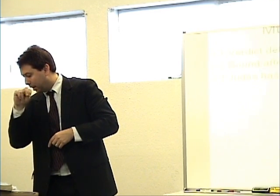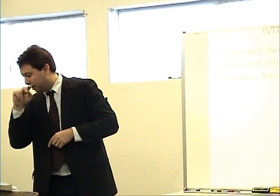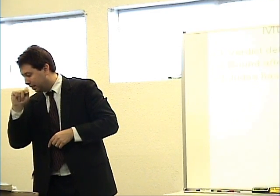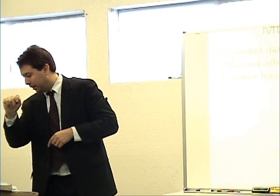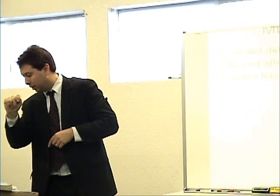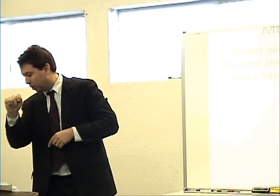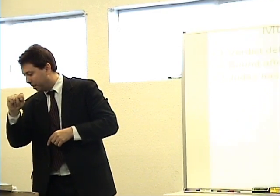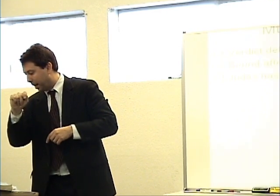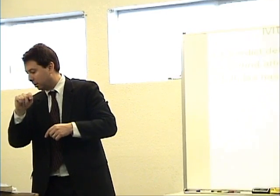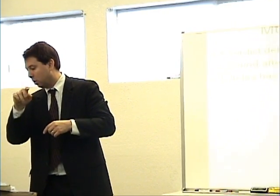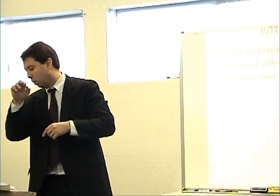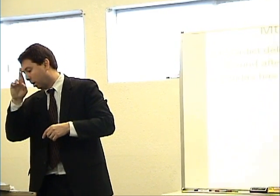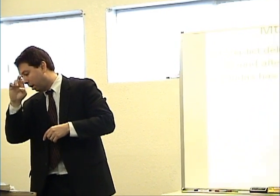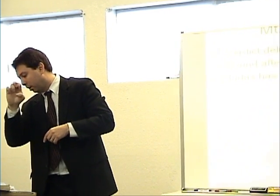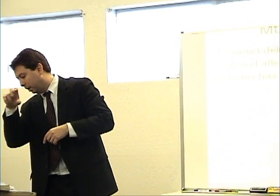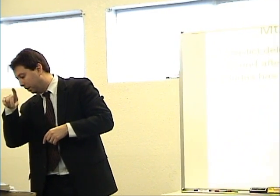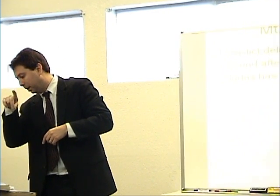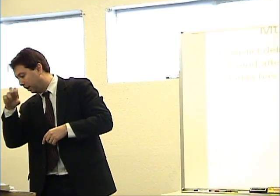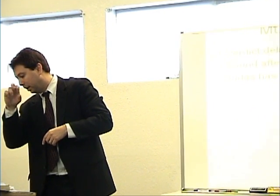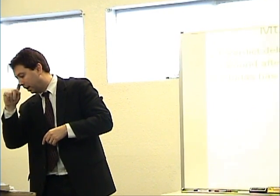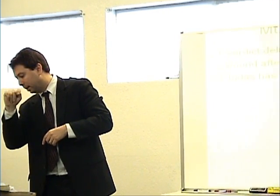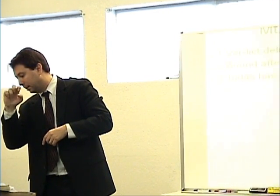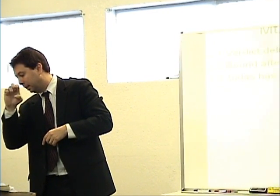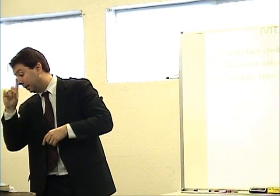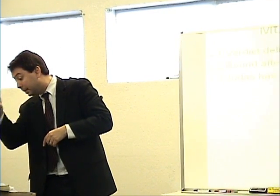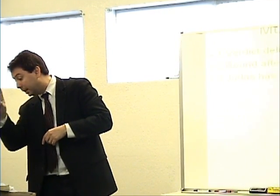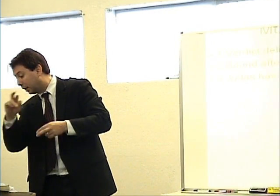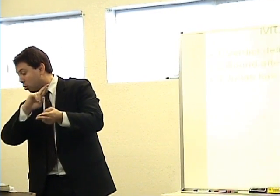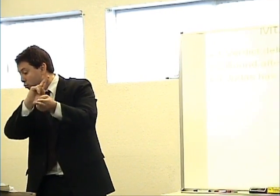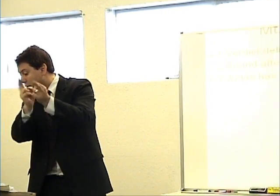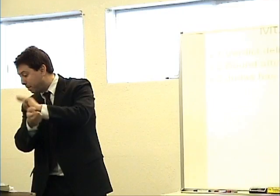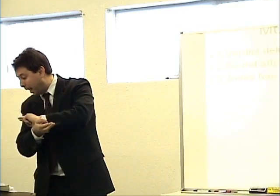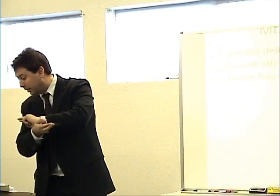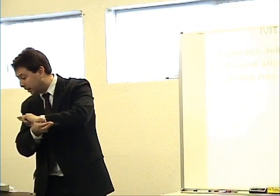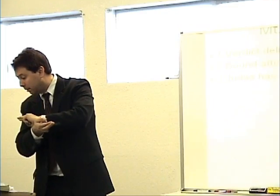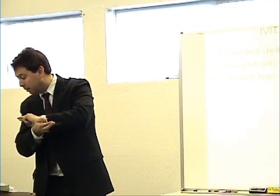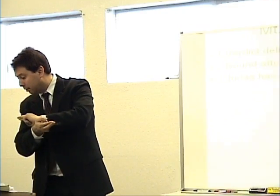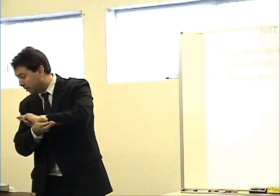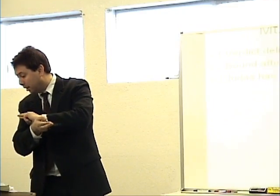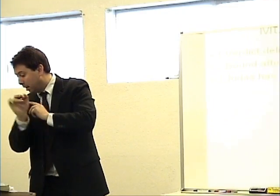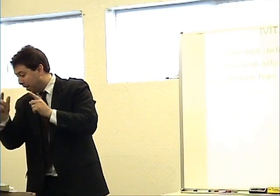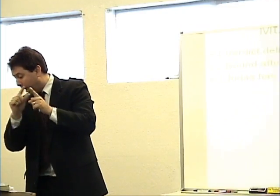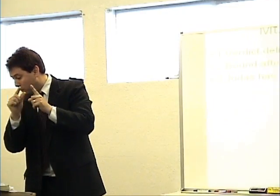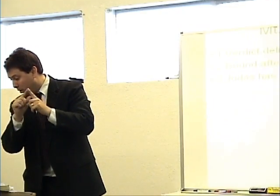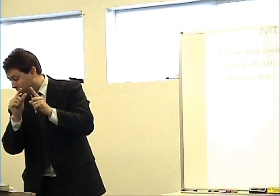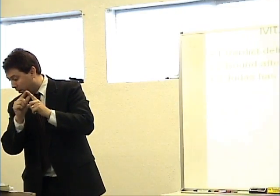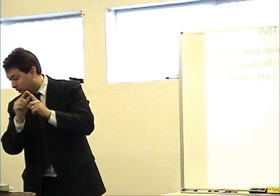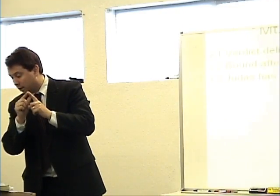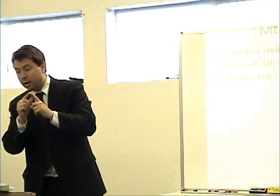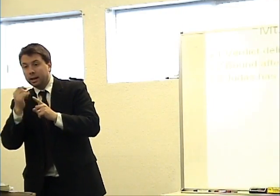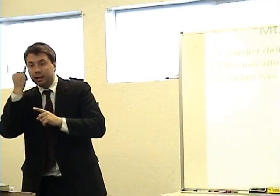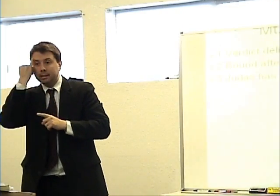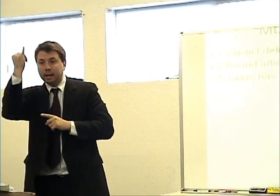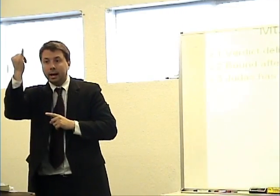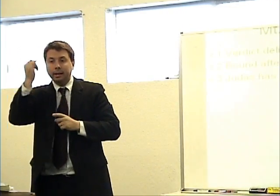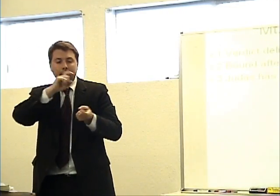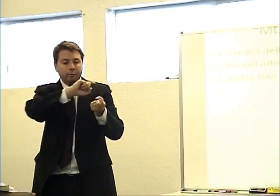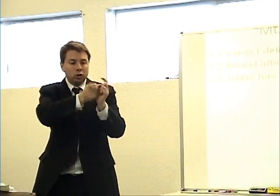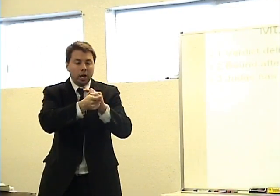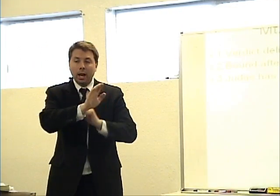R-E-P-E-N-T, repent, or R-E-P-E-N-T-E-D, repented. That word is the idea of